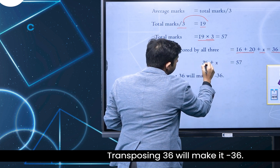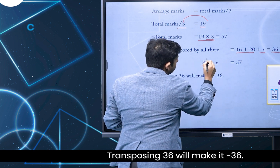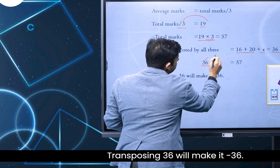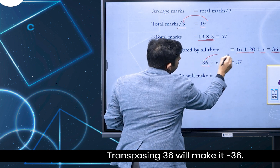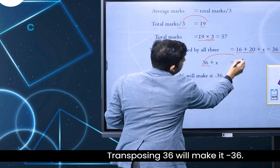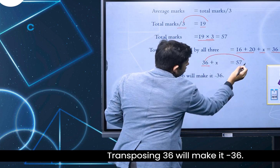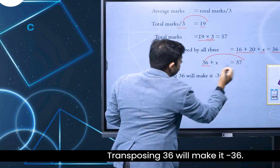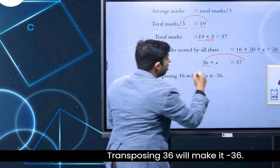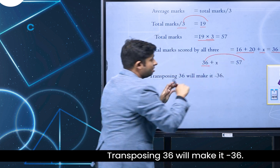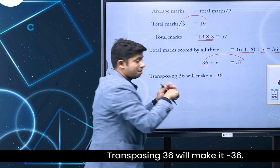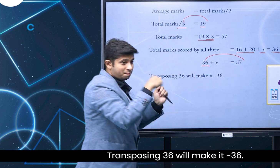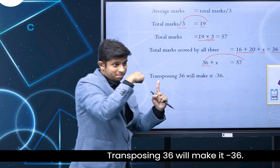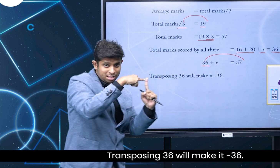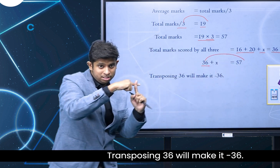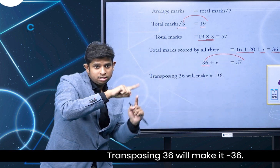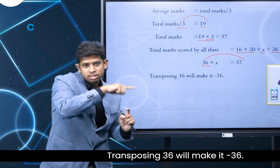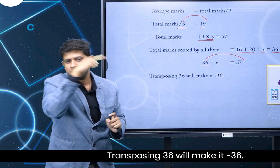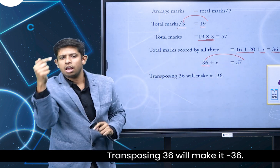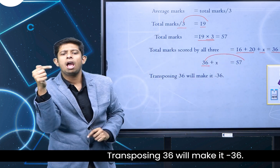Transposing 36 will make it minus 36.